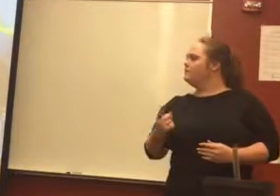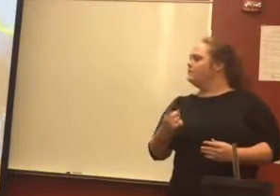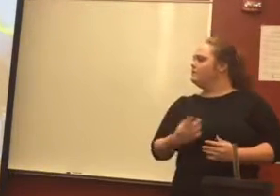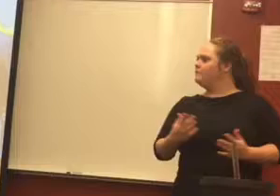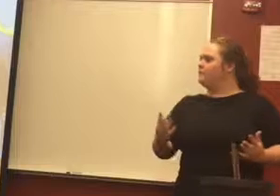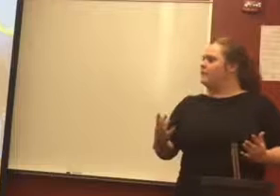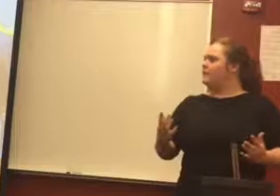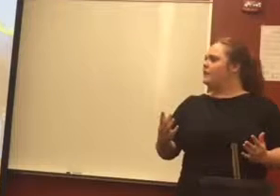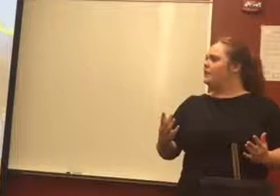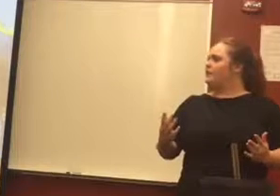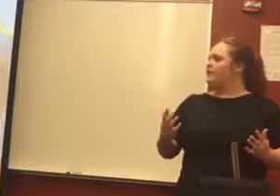attractions?